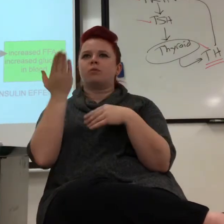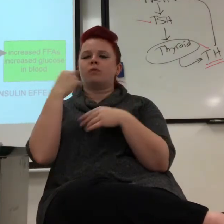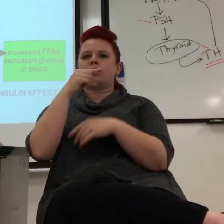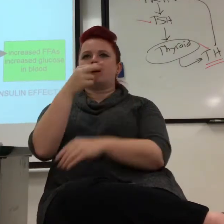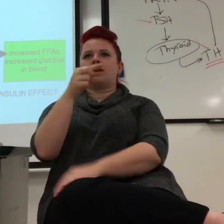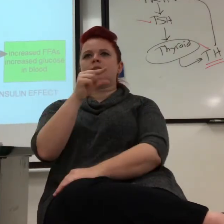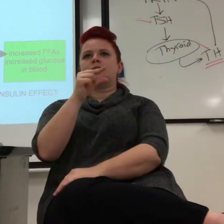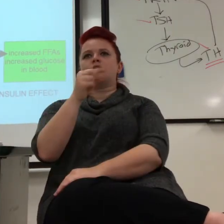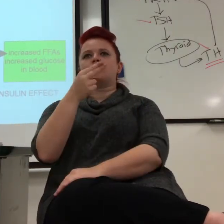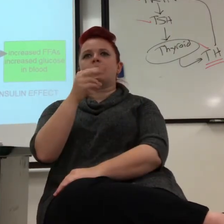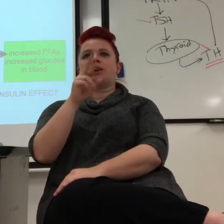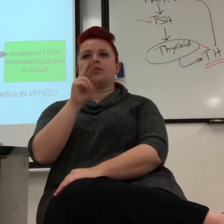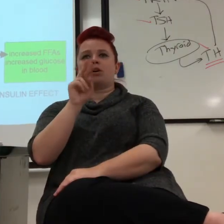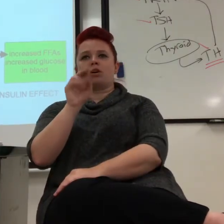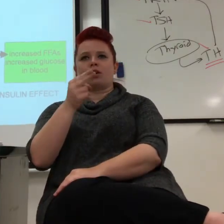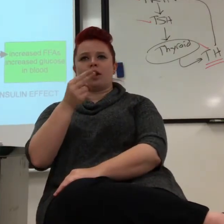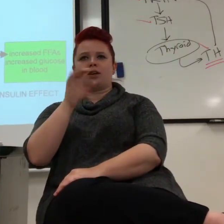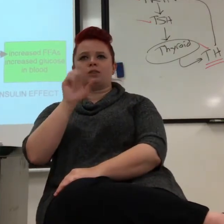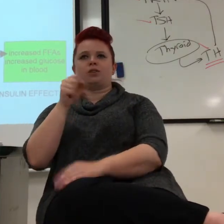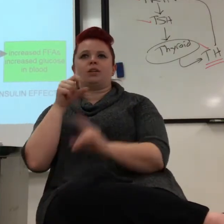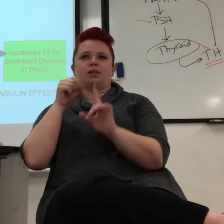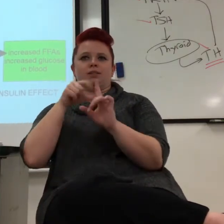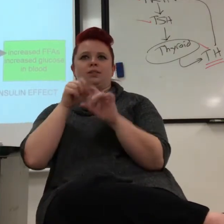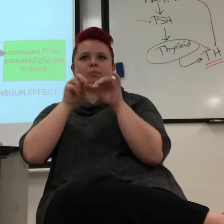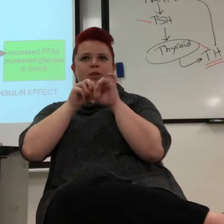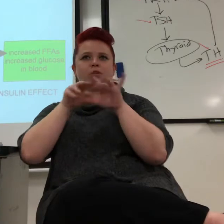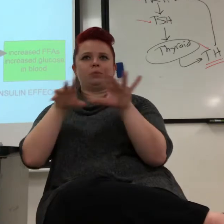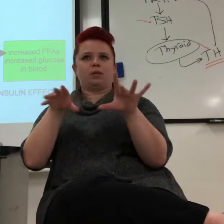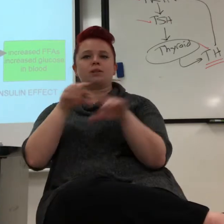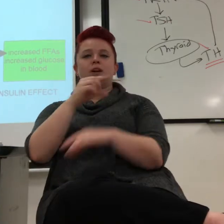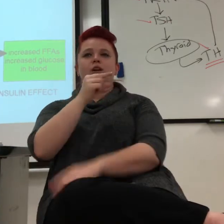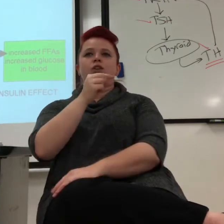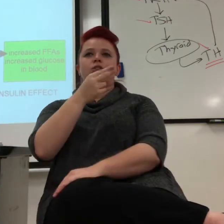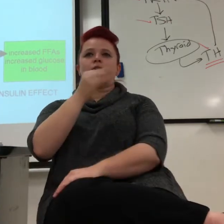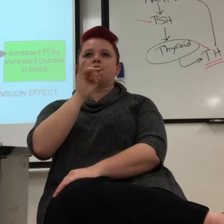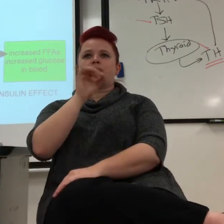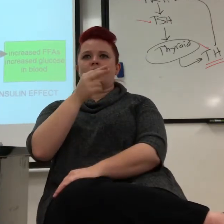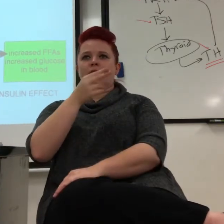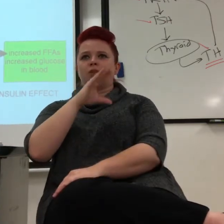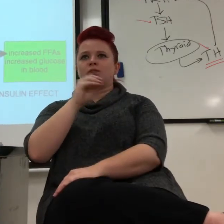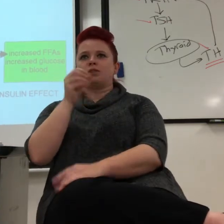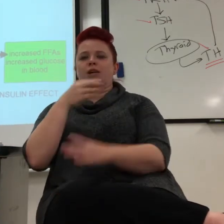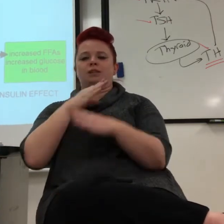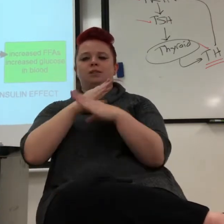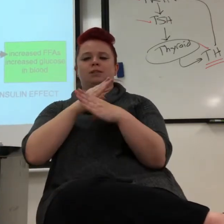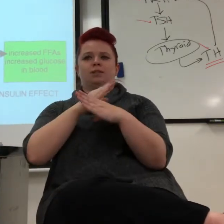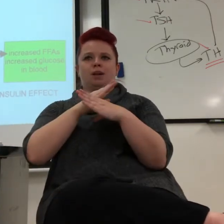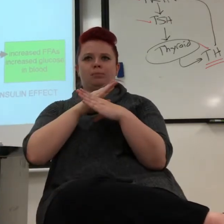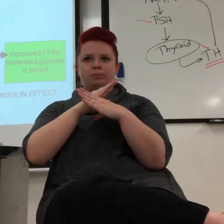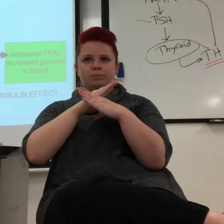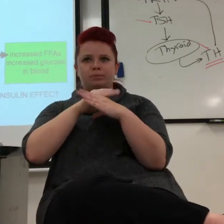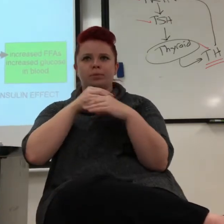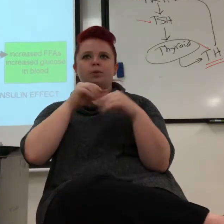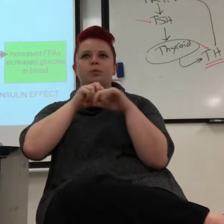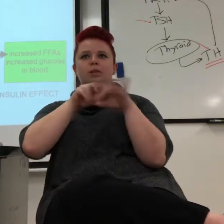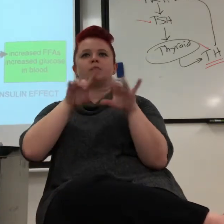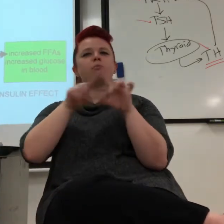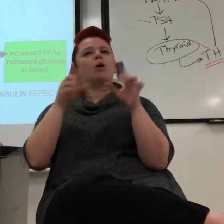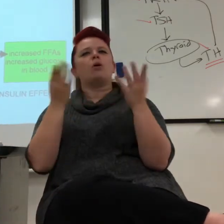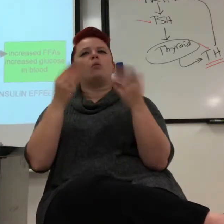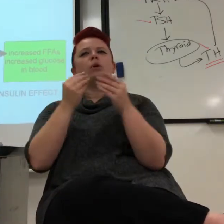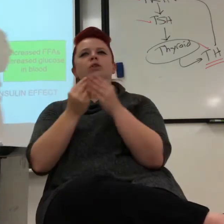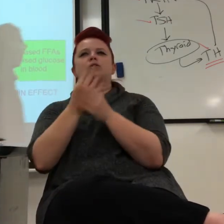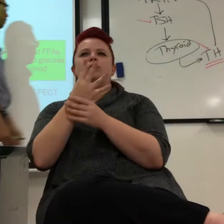GHRH can stimulate its release. GHIH would inhibit its release from the somatotropes. But what does growth hormone do? Let's kind of map that